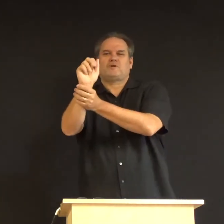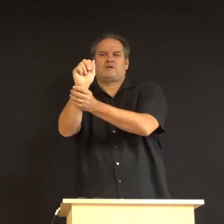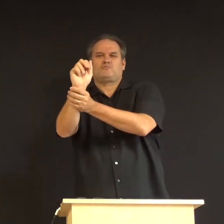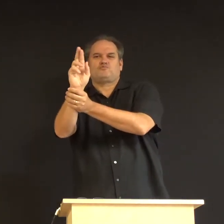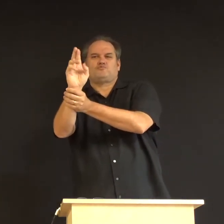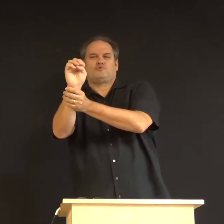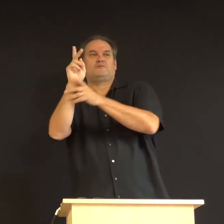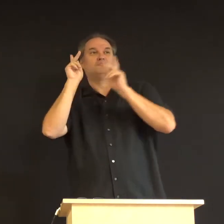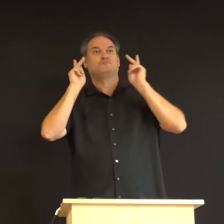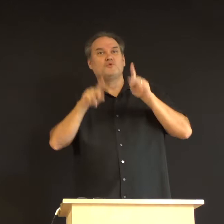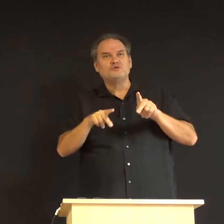Let's see.